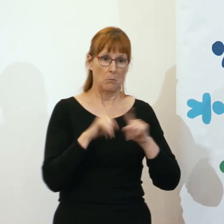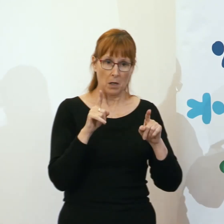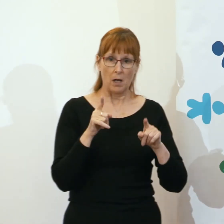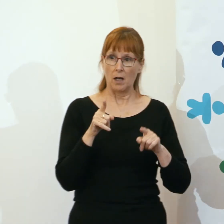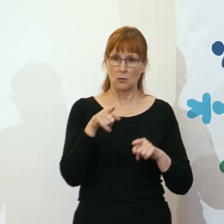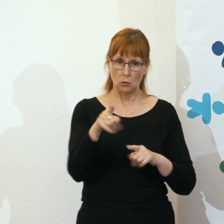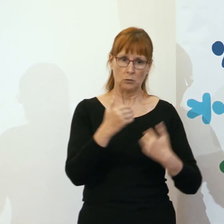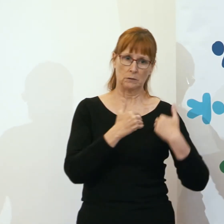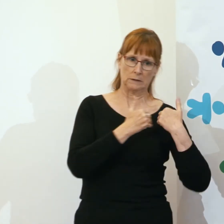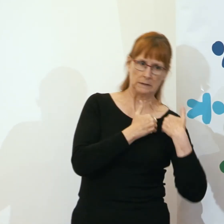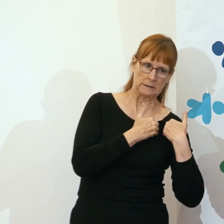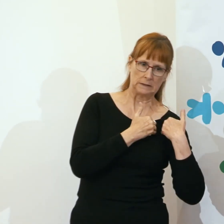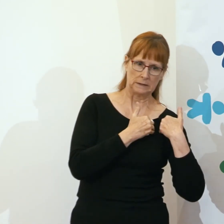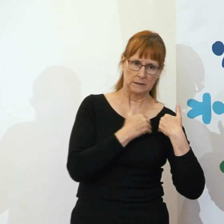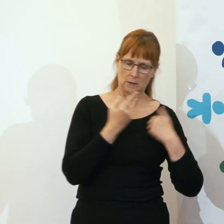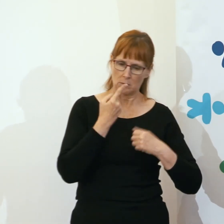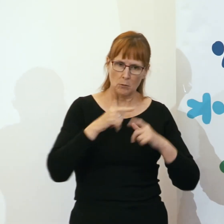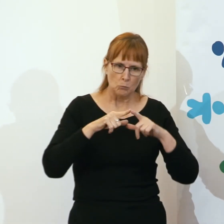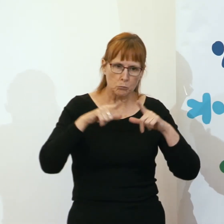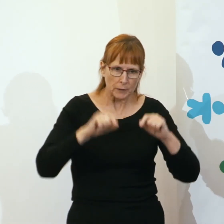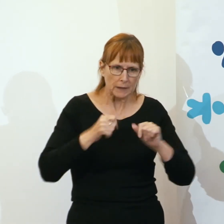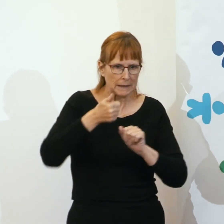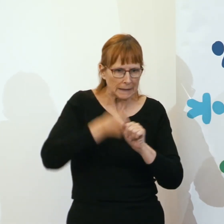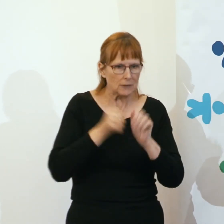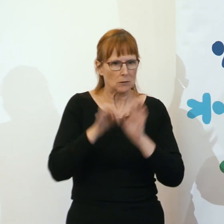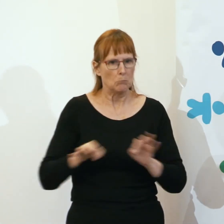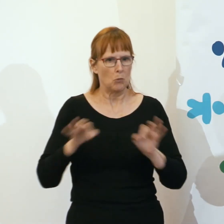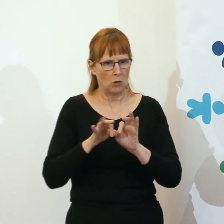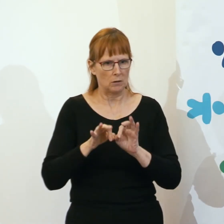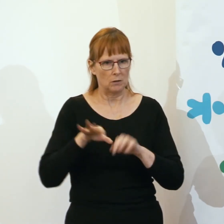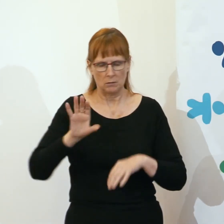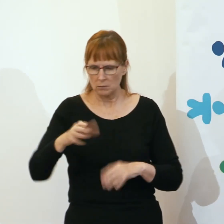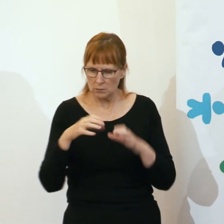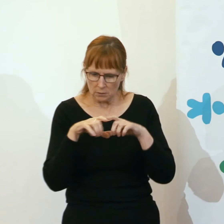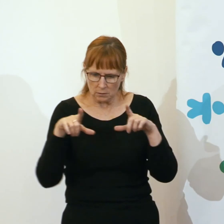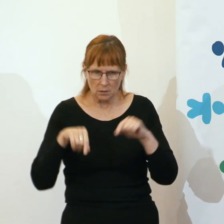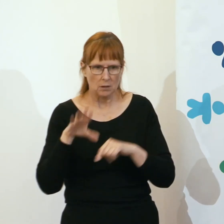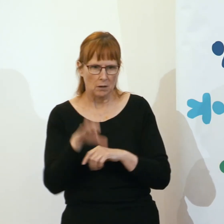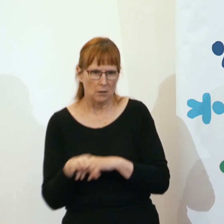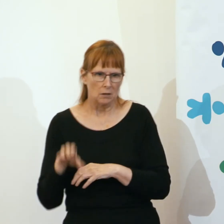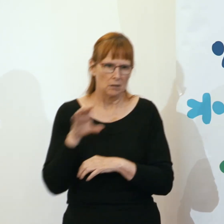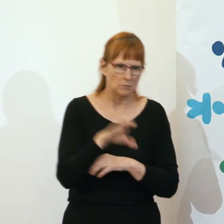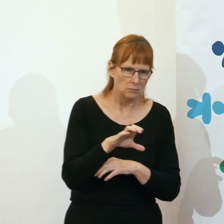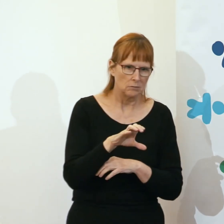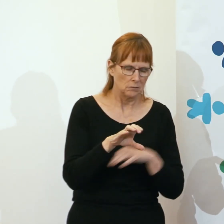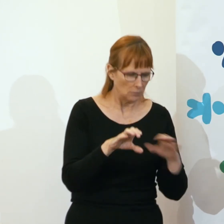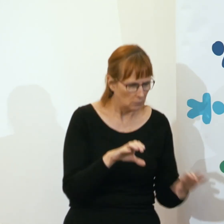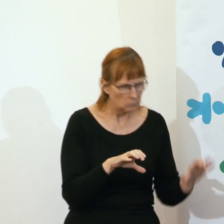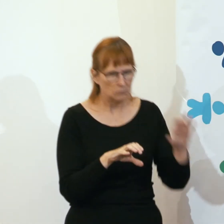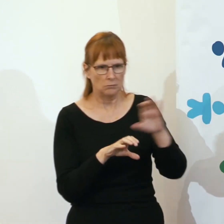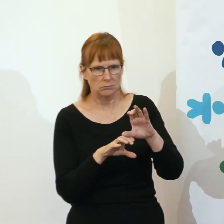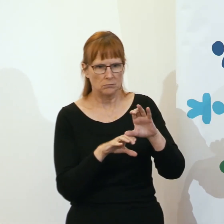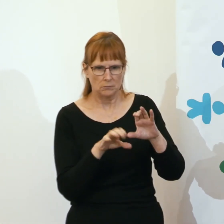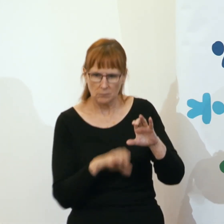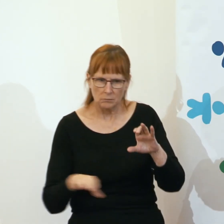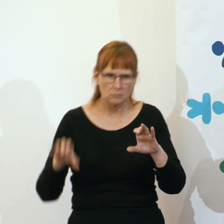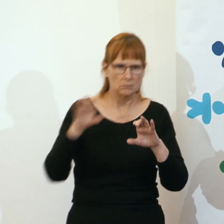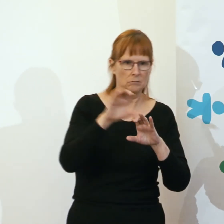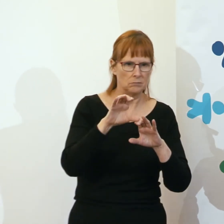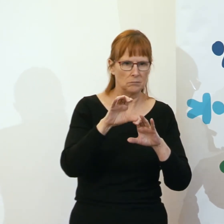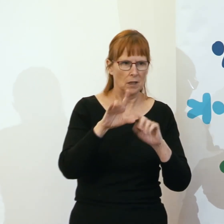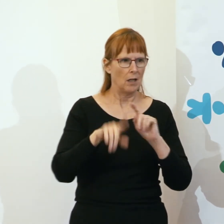we must persevere, but we can't do it unless we're driven by the vision of the